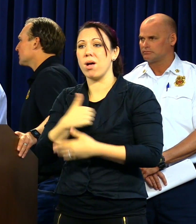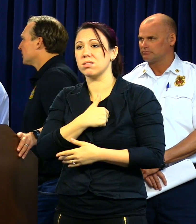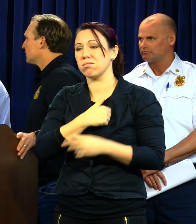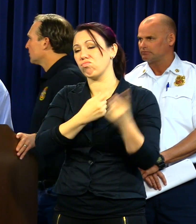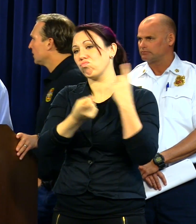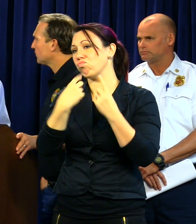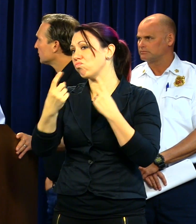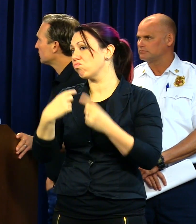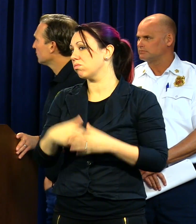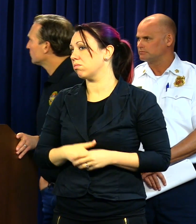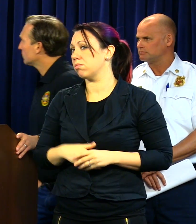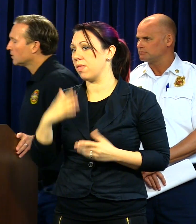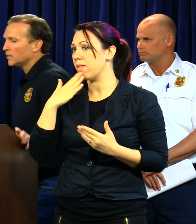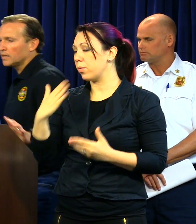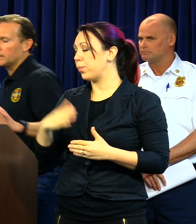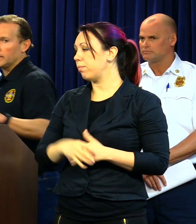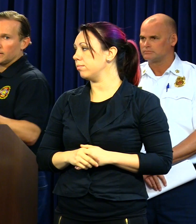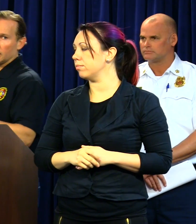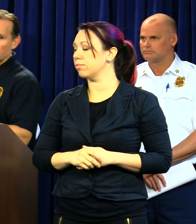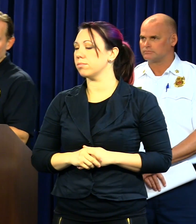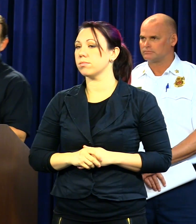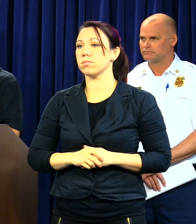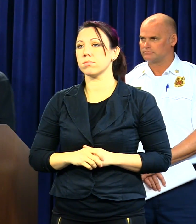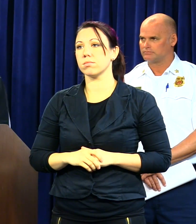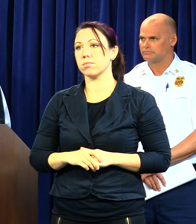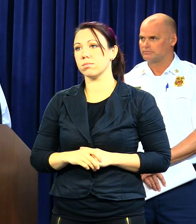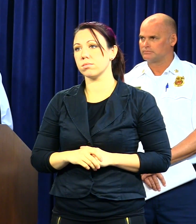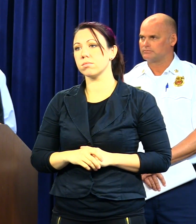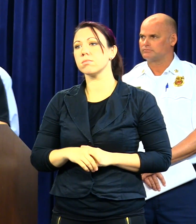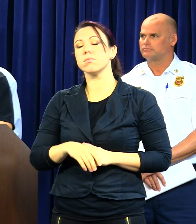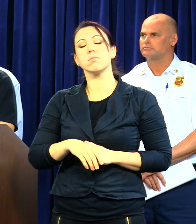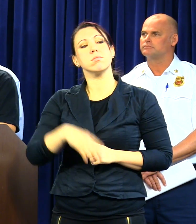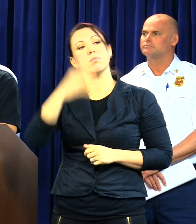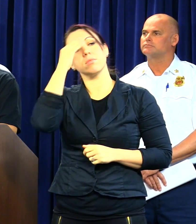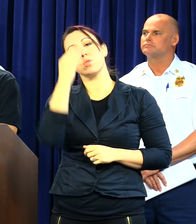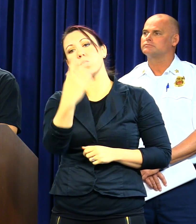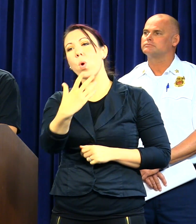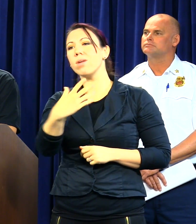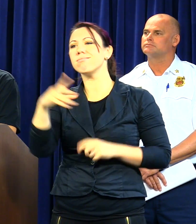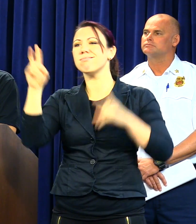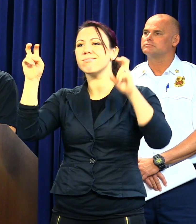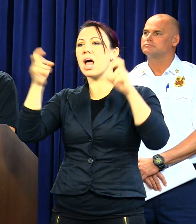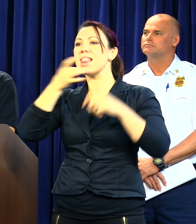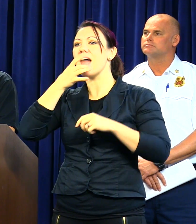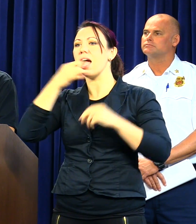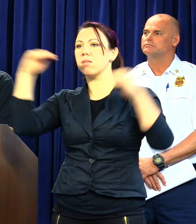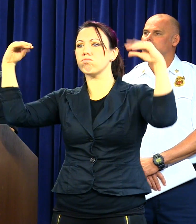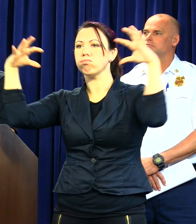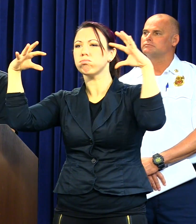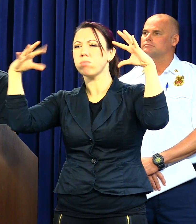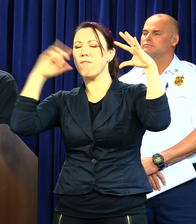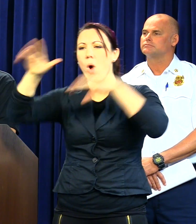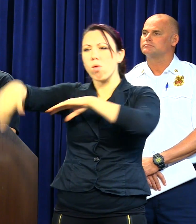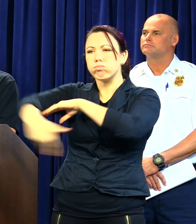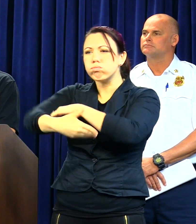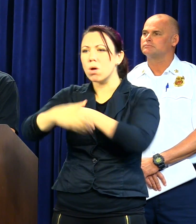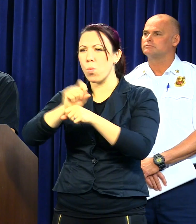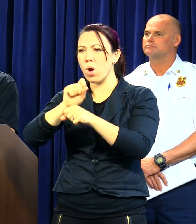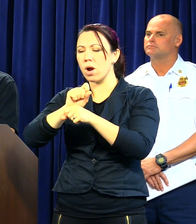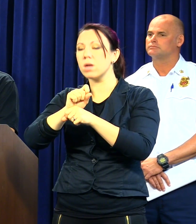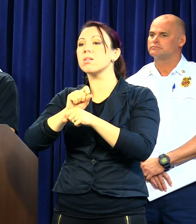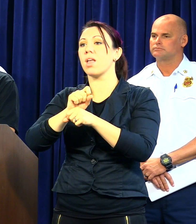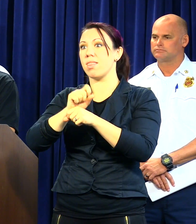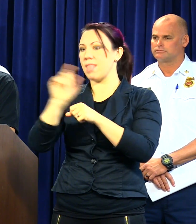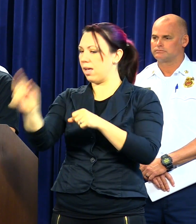that lighting? Yes. AG, the lighting that Paul mentioned for evening work. So again, this